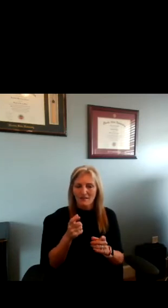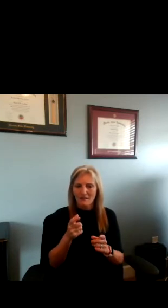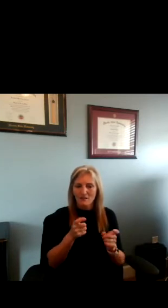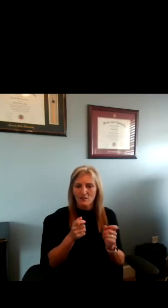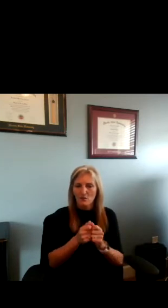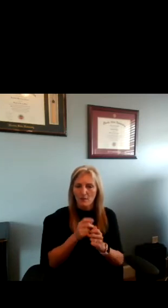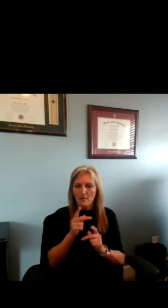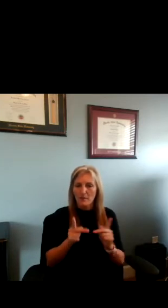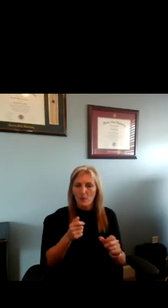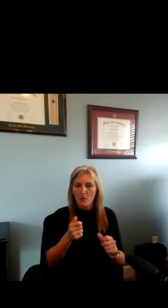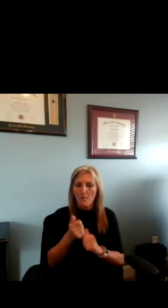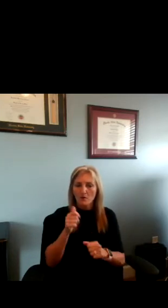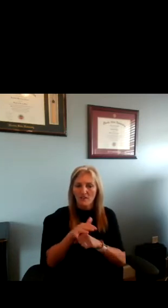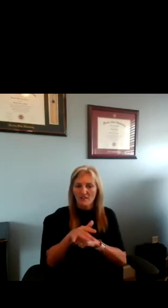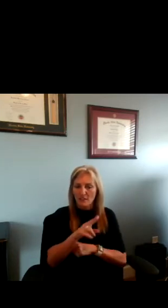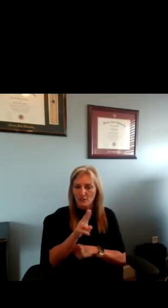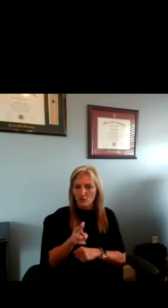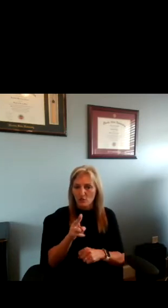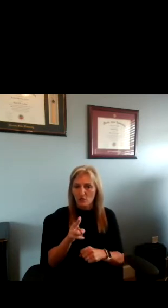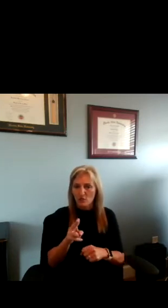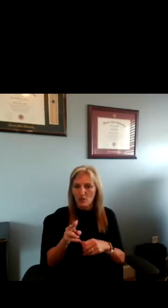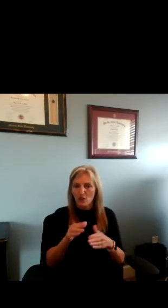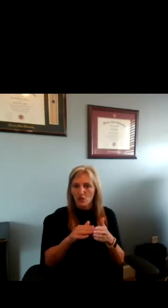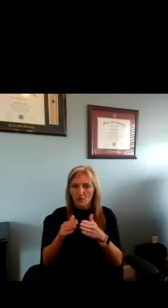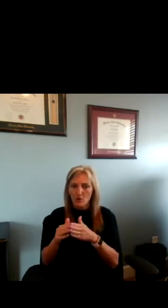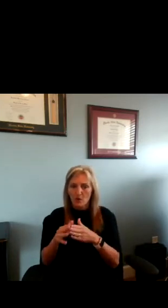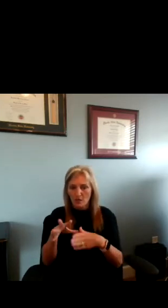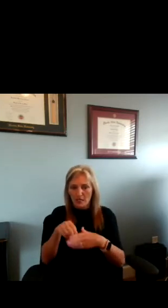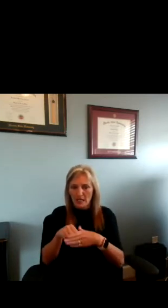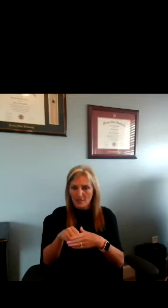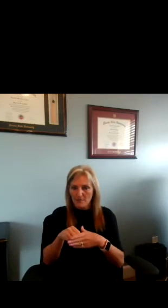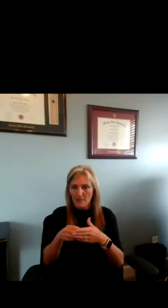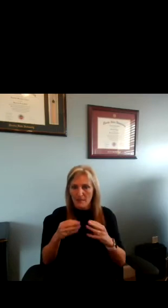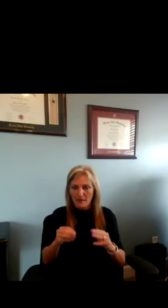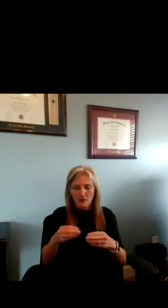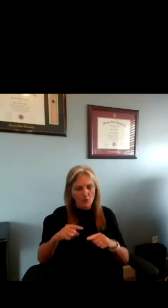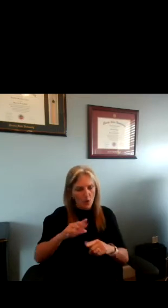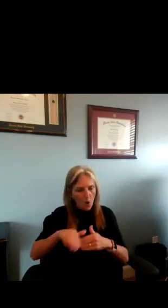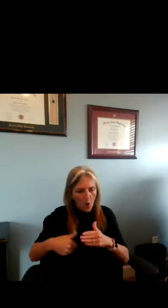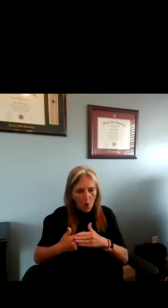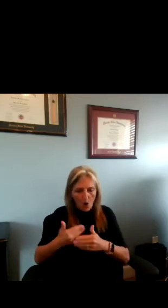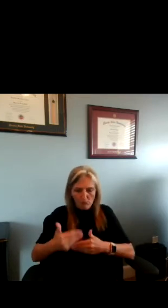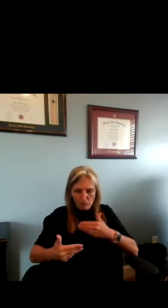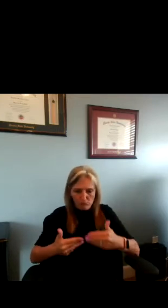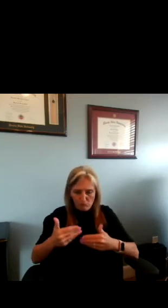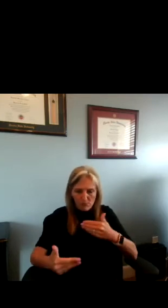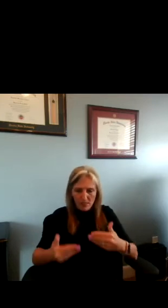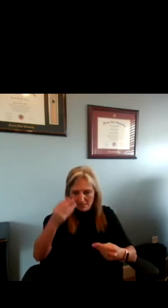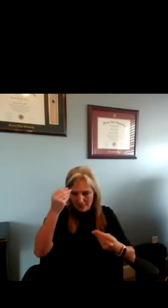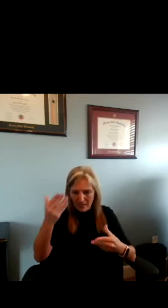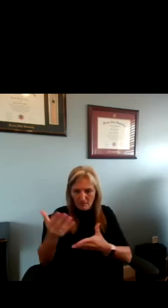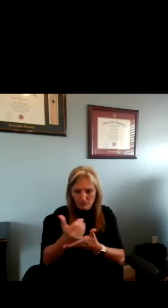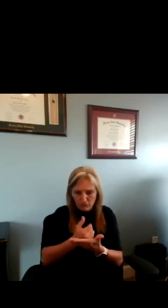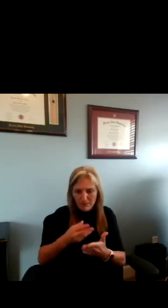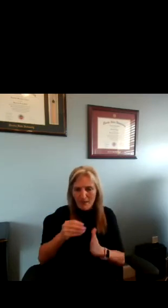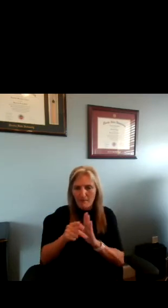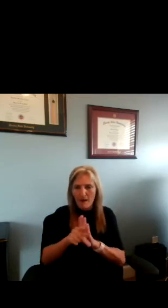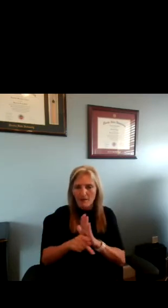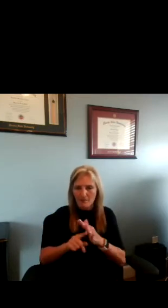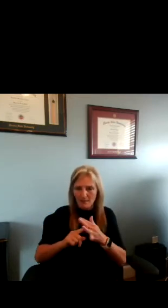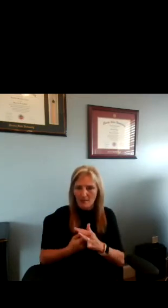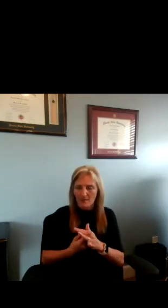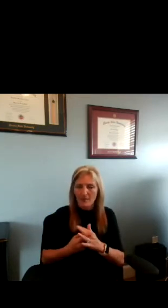system using community engaged methods at all phases of data collection and policy implementation. Councils